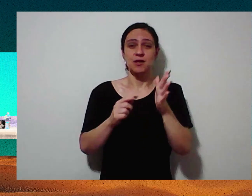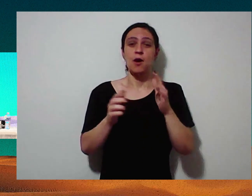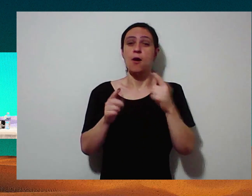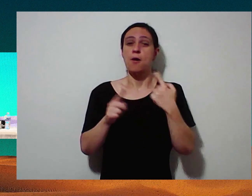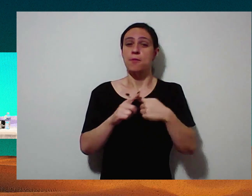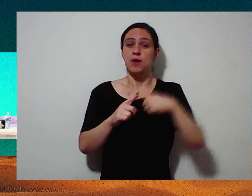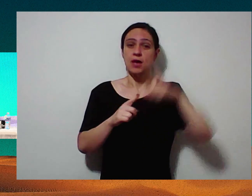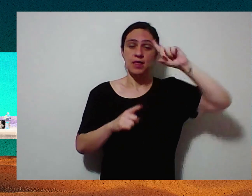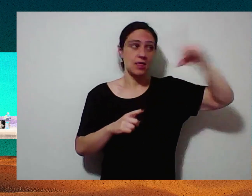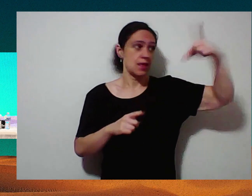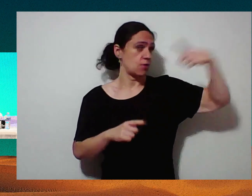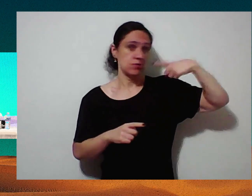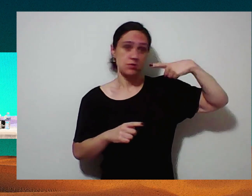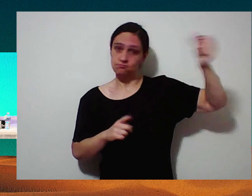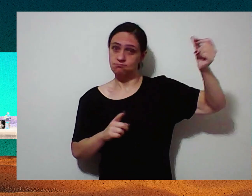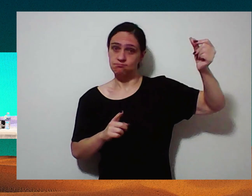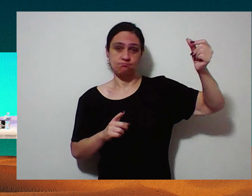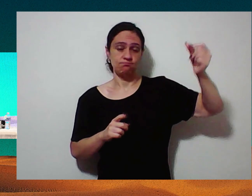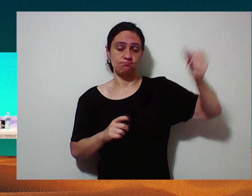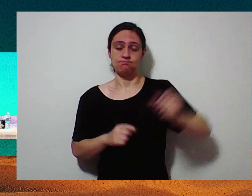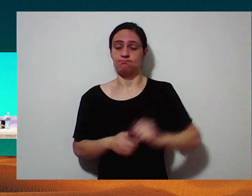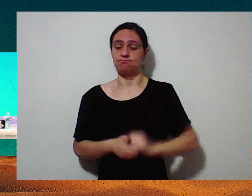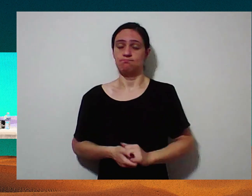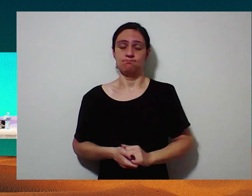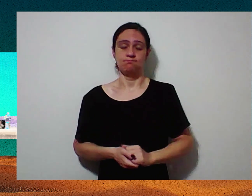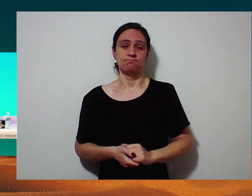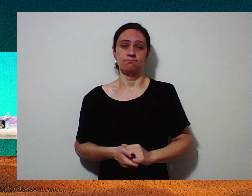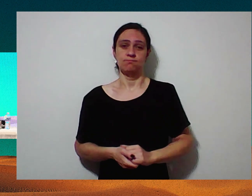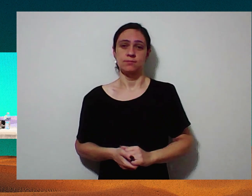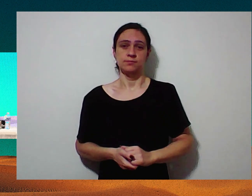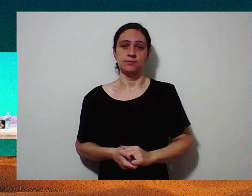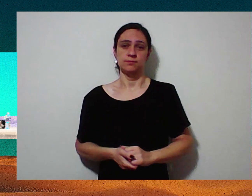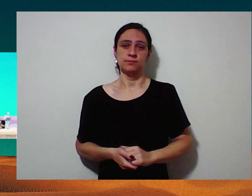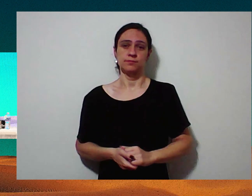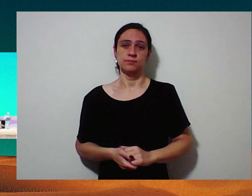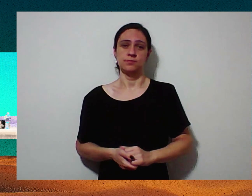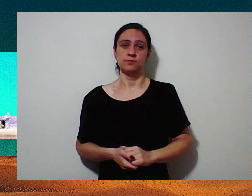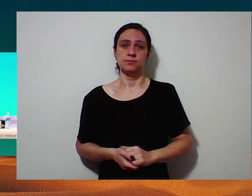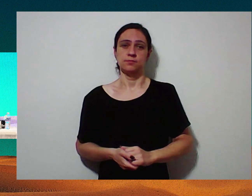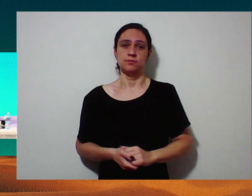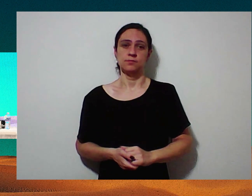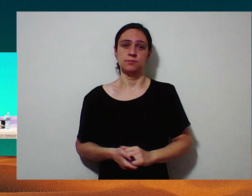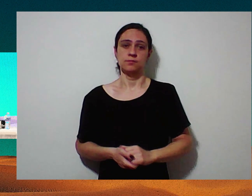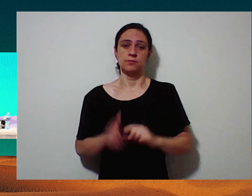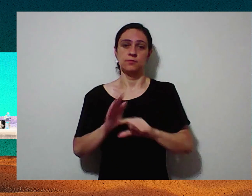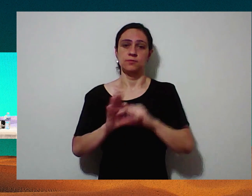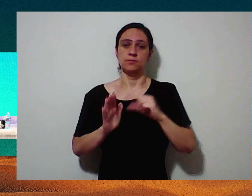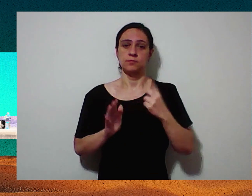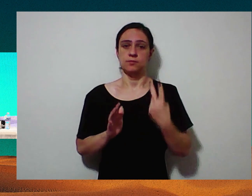who envies, who had not been chosen by God. Versículo 2. In verse 2.